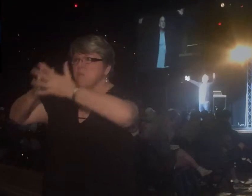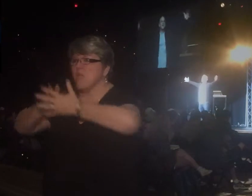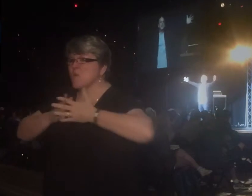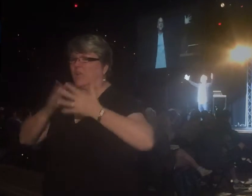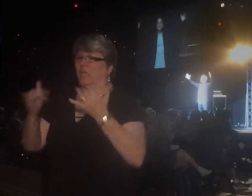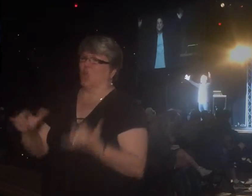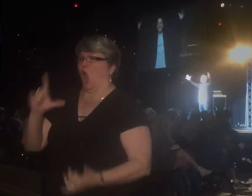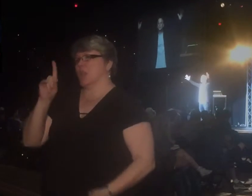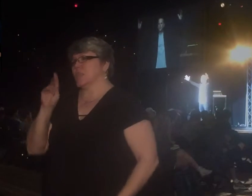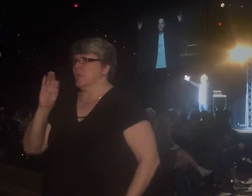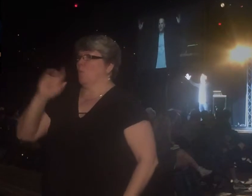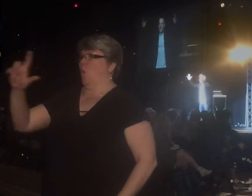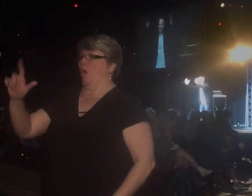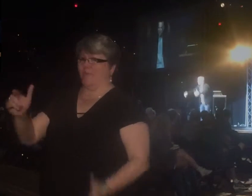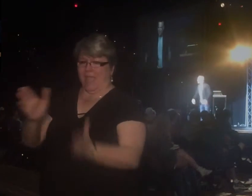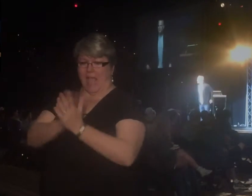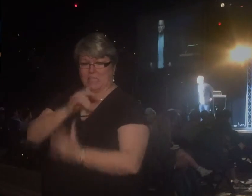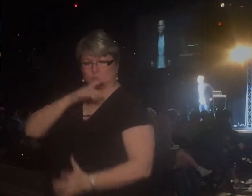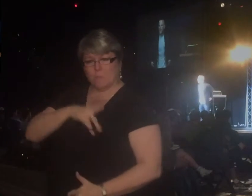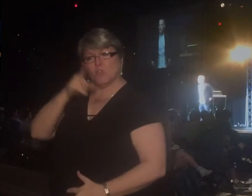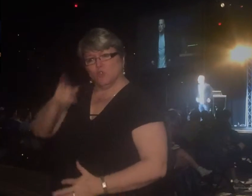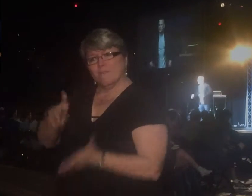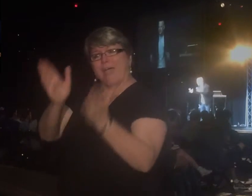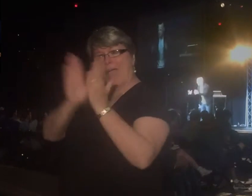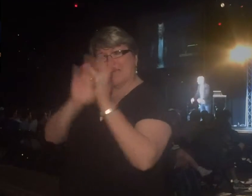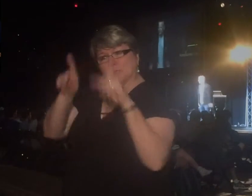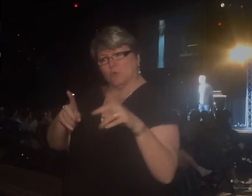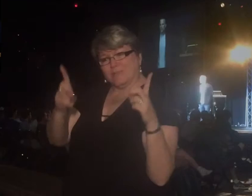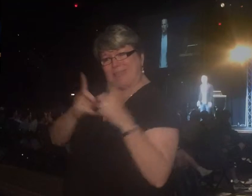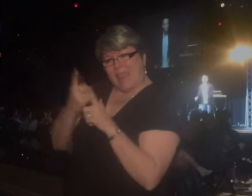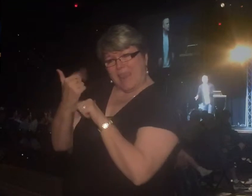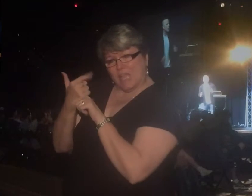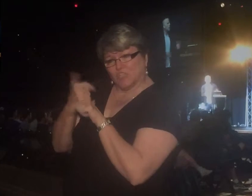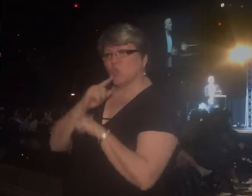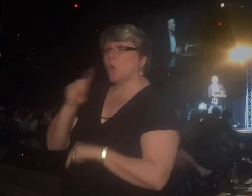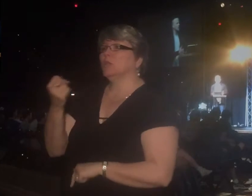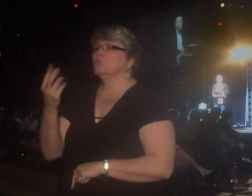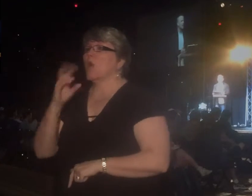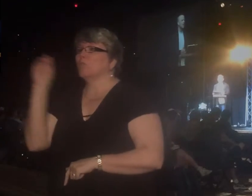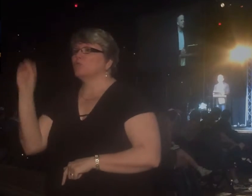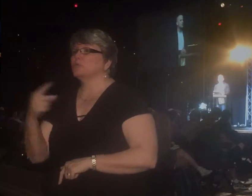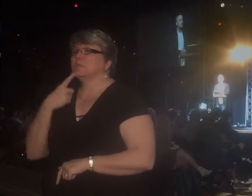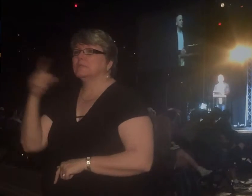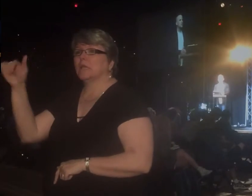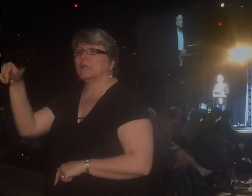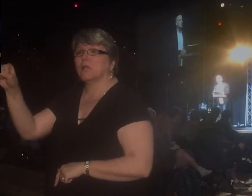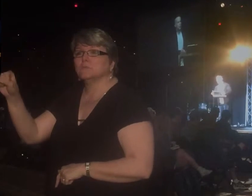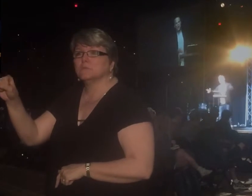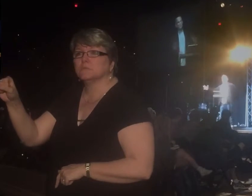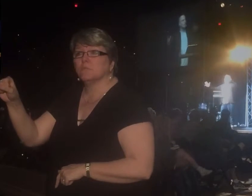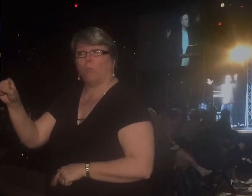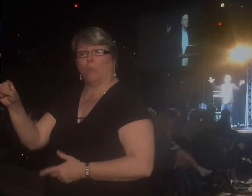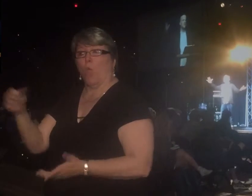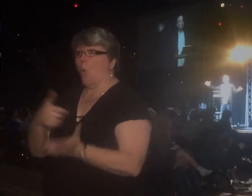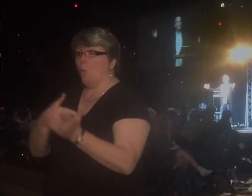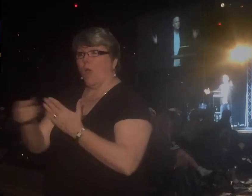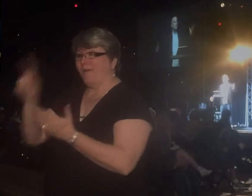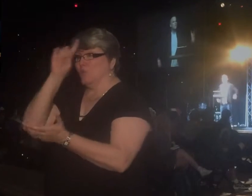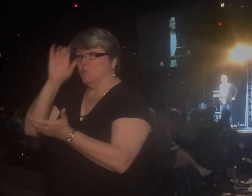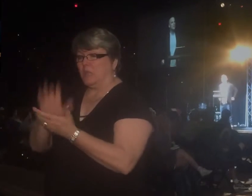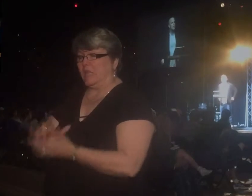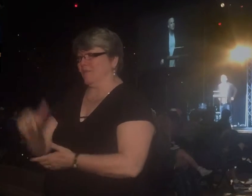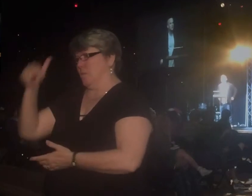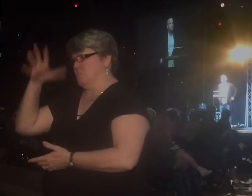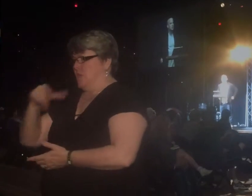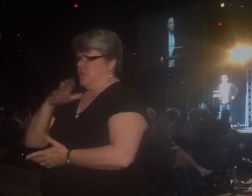in our liberal day. They asked women, have you asked someone out in the past year? Only 12% said yes. So whatever you